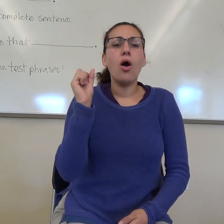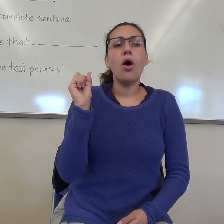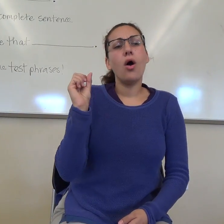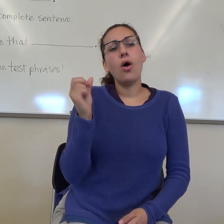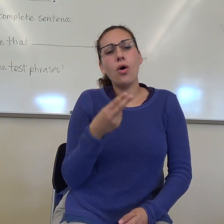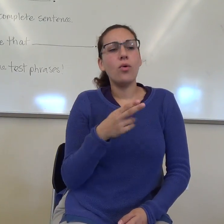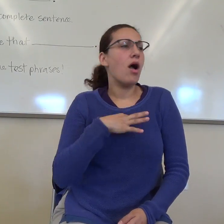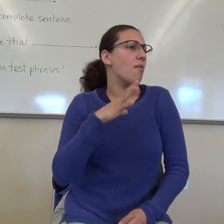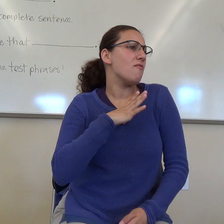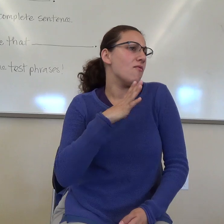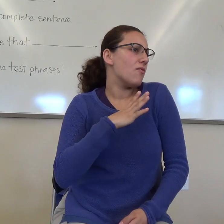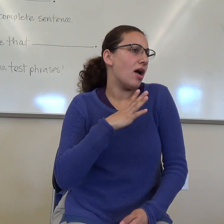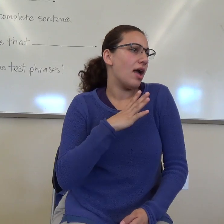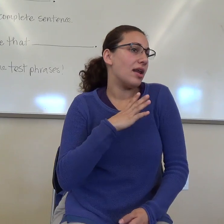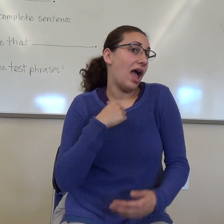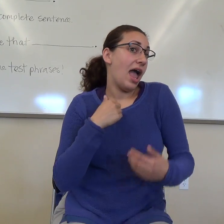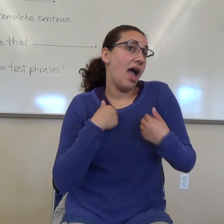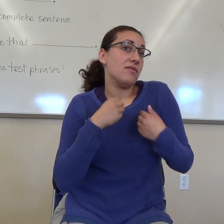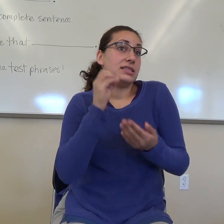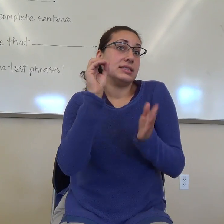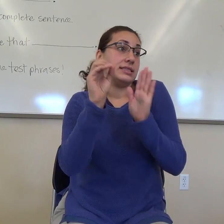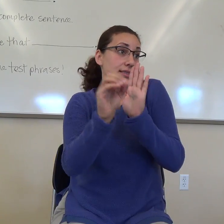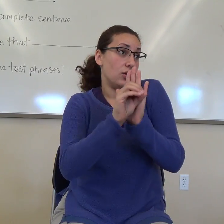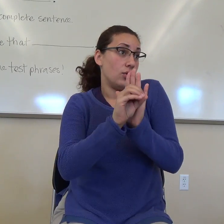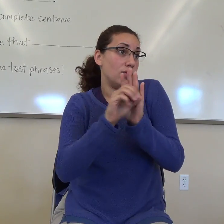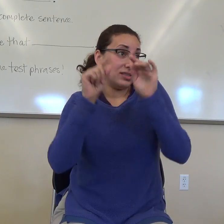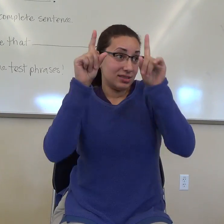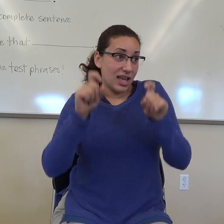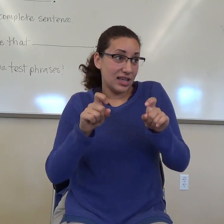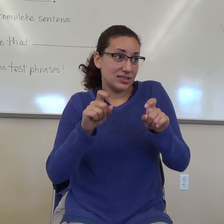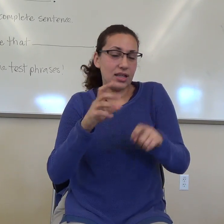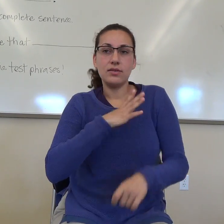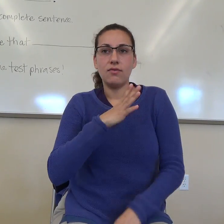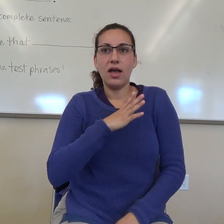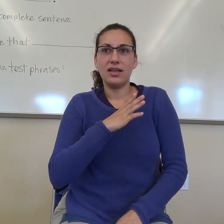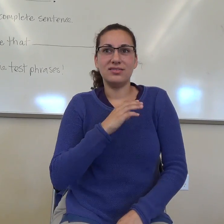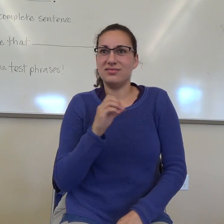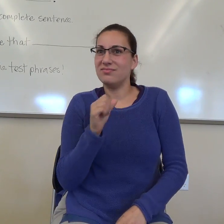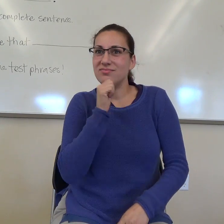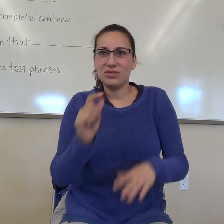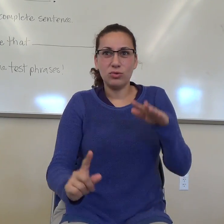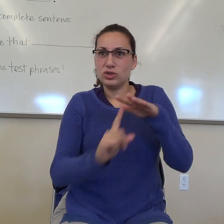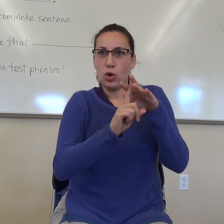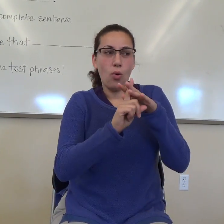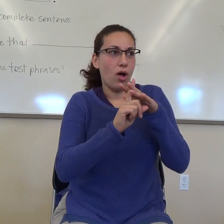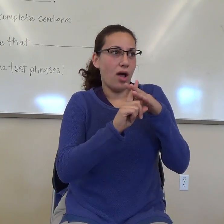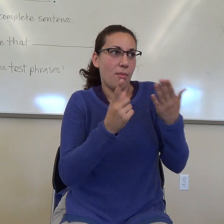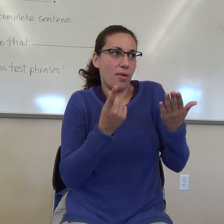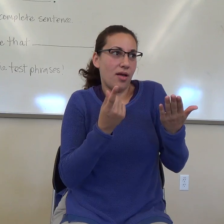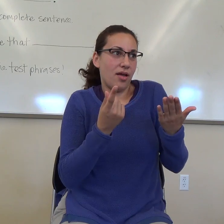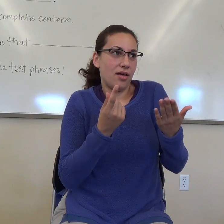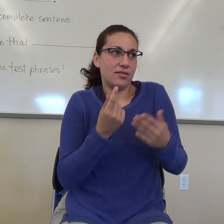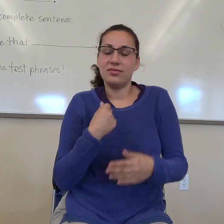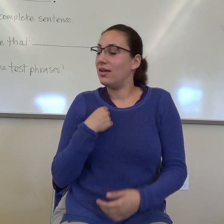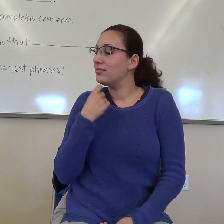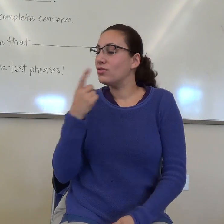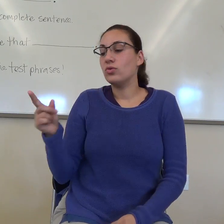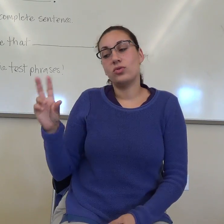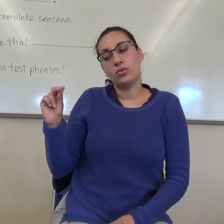So if I get a 0 on the midterm, that's okay. So they just don't take it. And I said, no, you have to learn that, yeah,